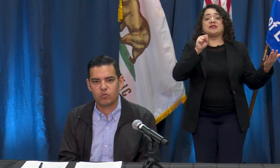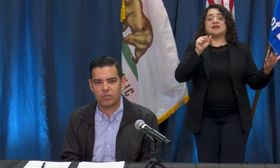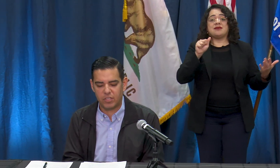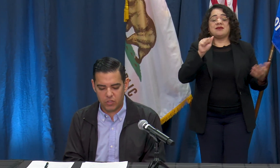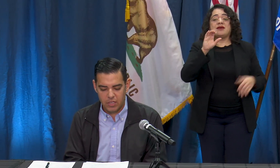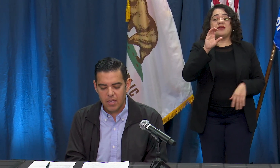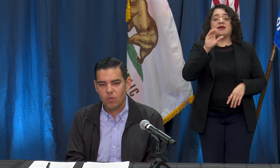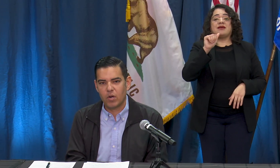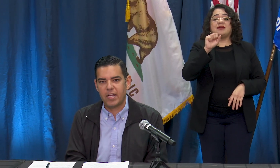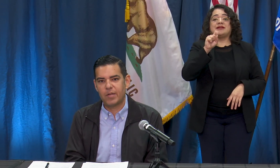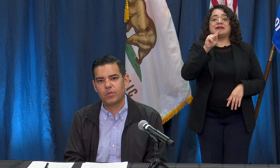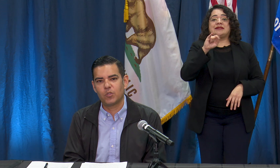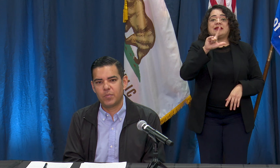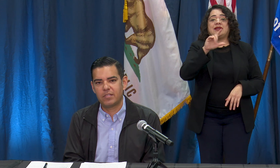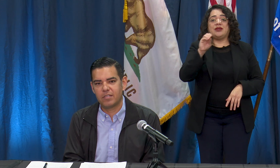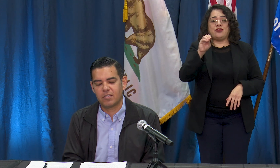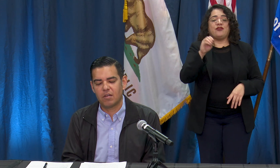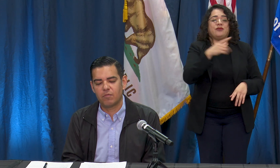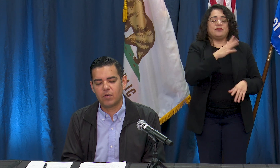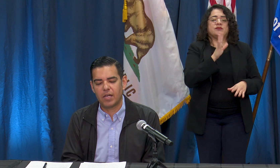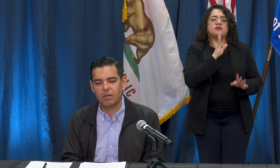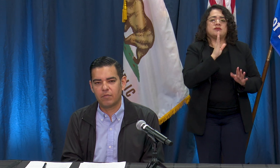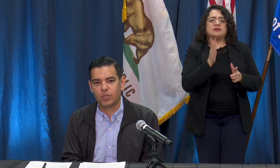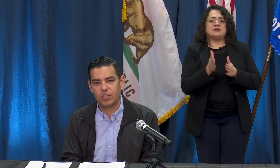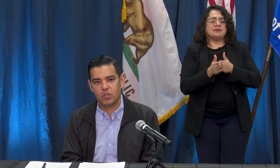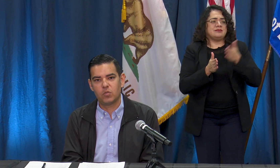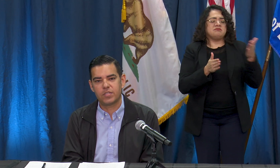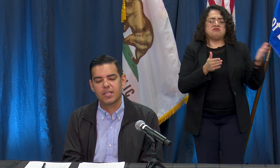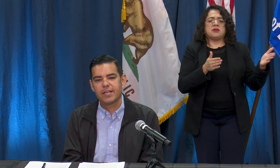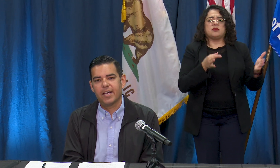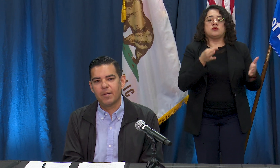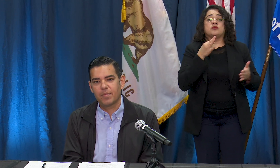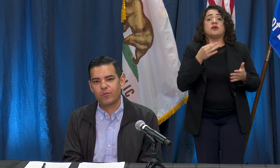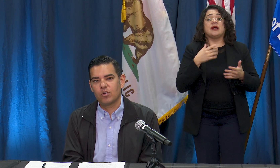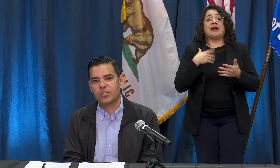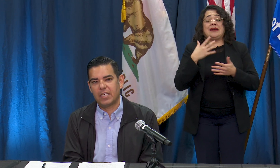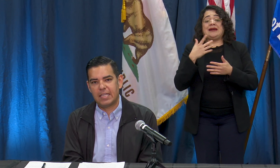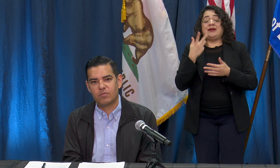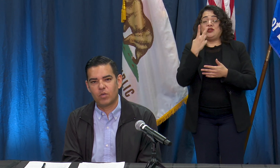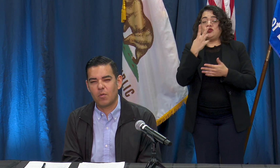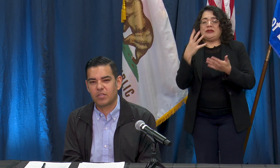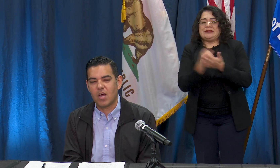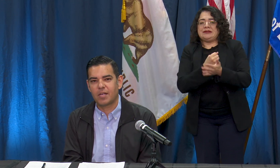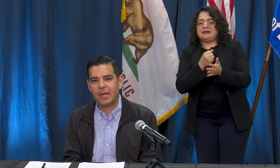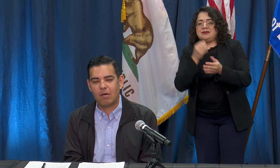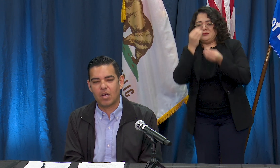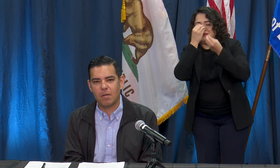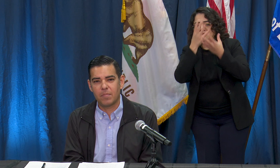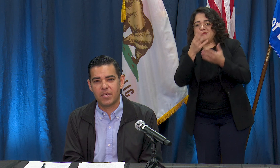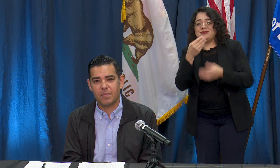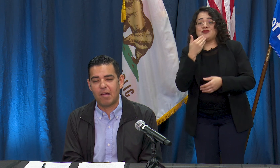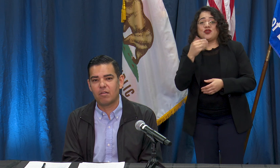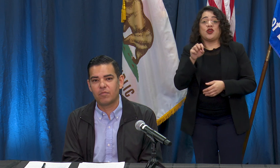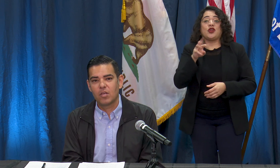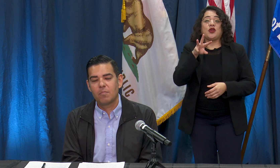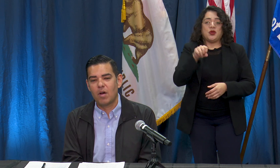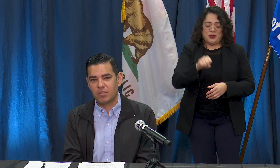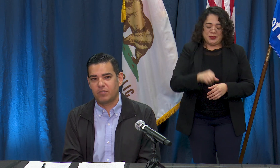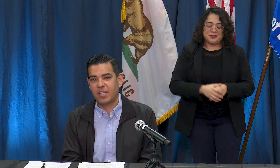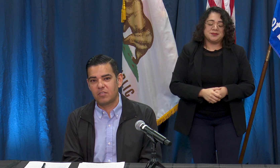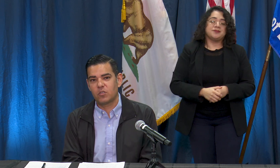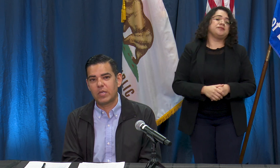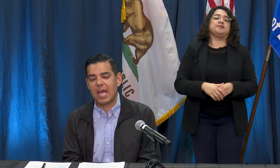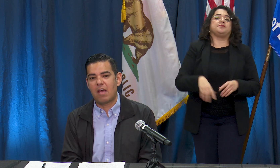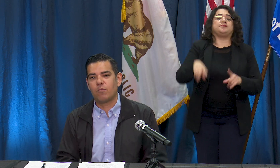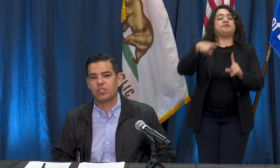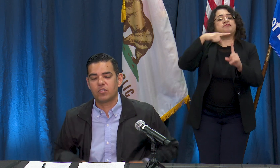our Spanish translation, wanted to end with 2 pieces of good news. The first is we always talk about the amount of